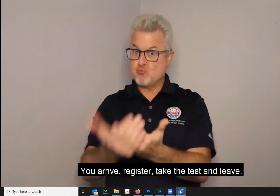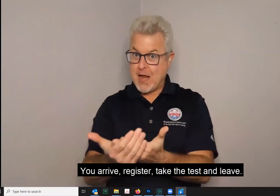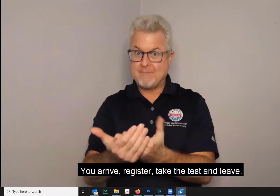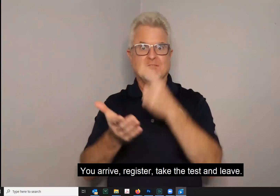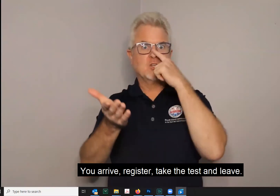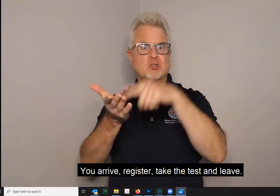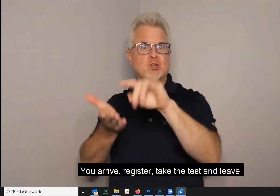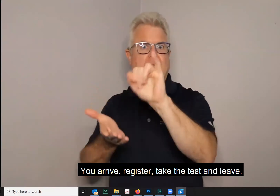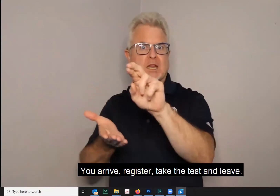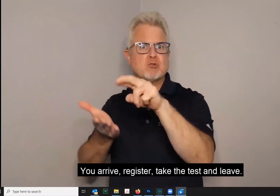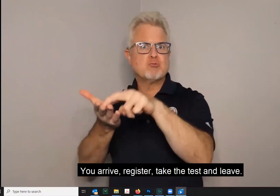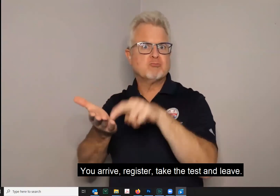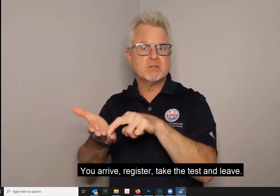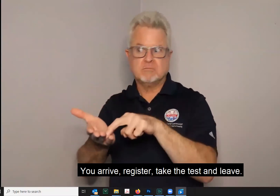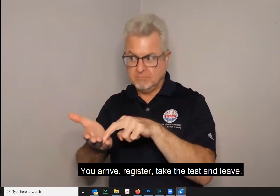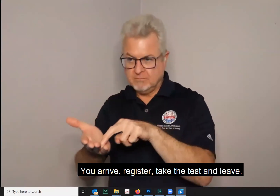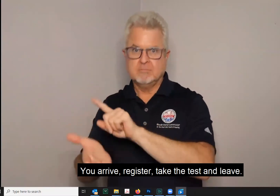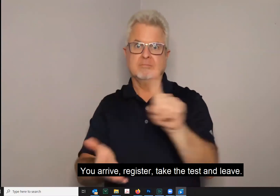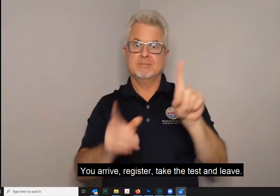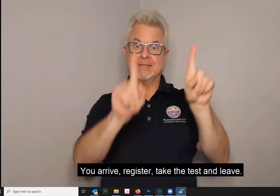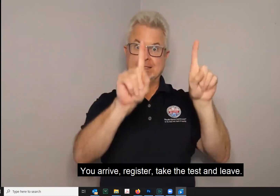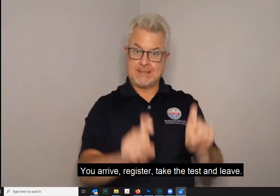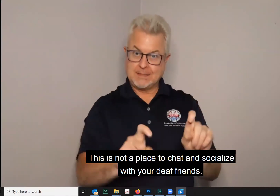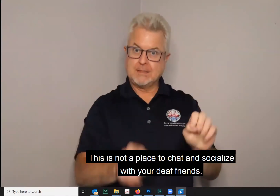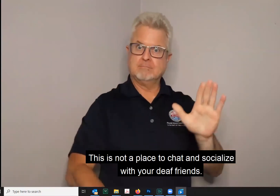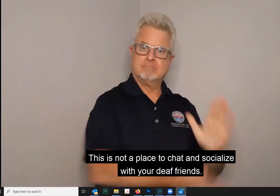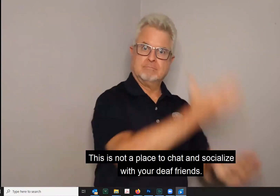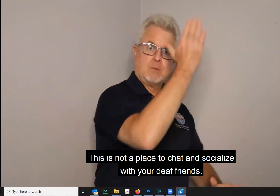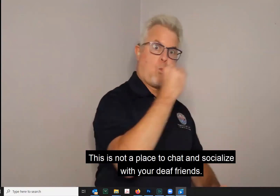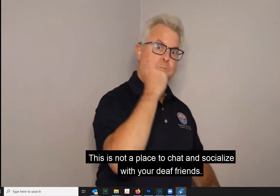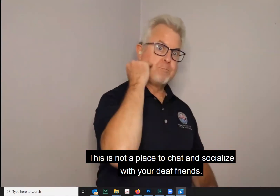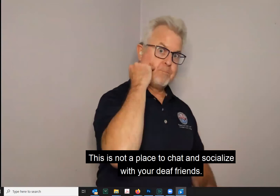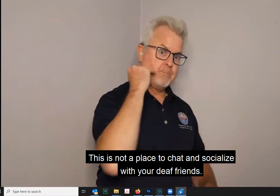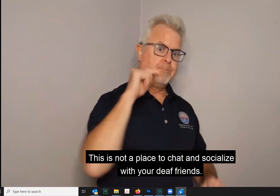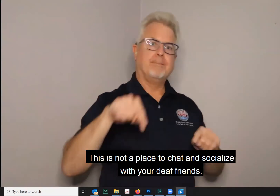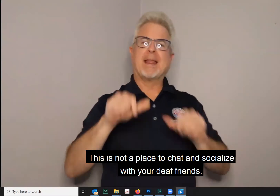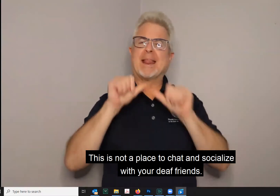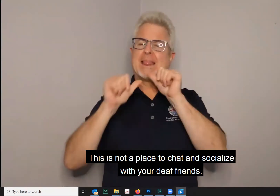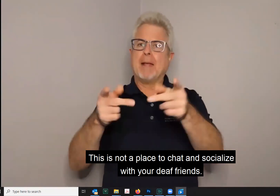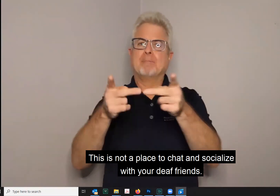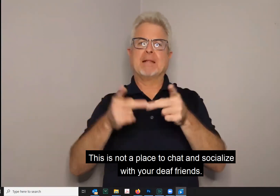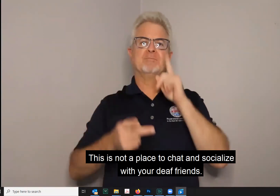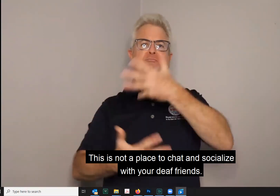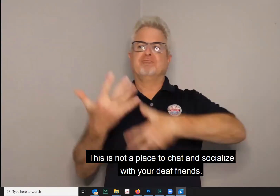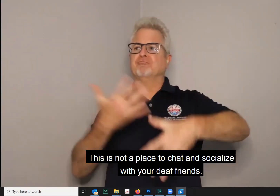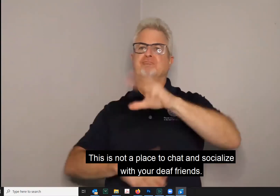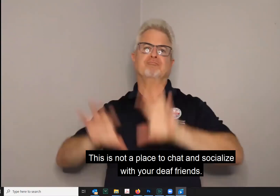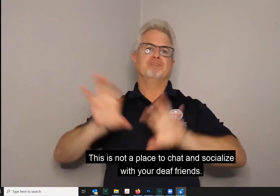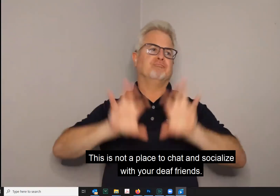You arrive, check in, register, take the test, and head home. This is not a